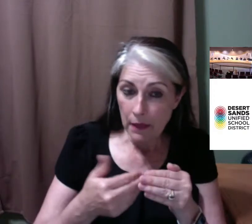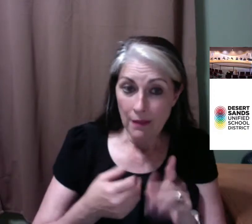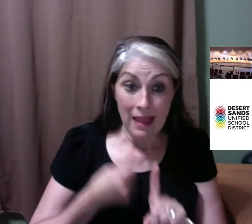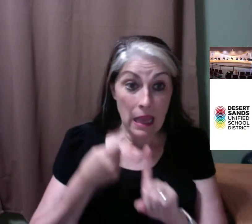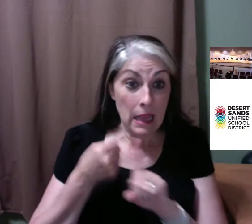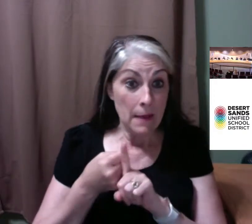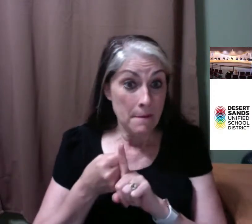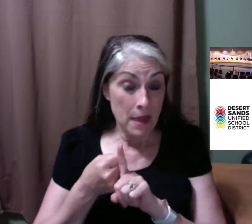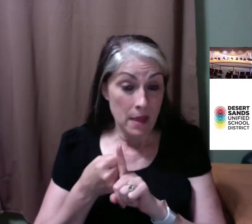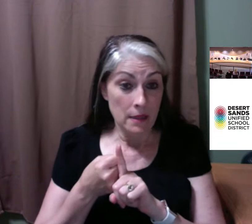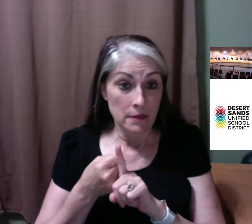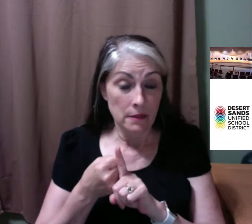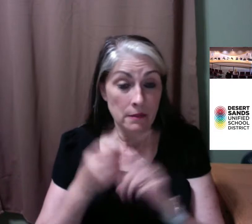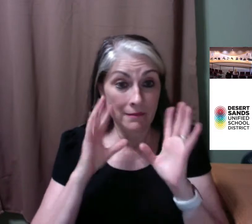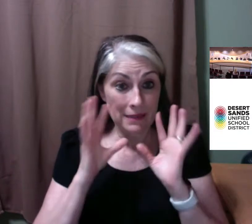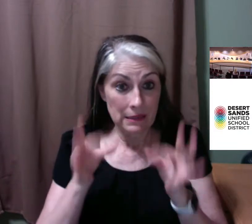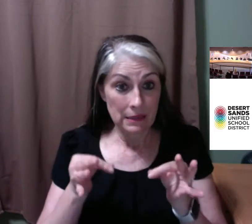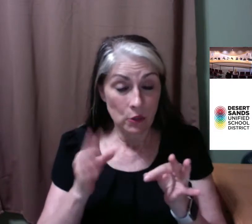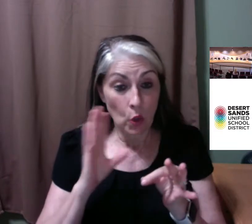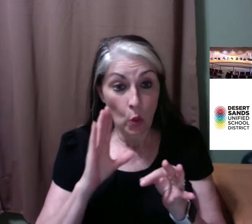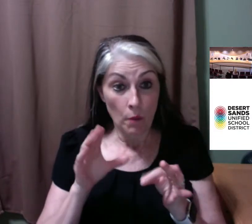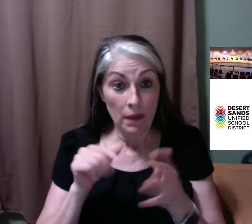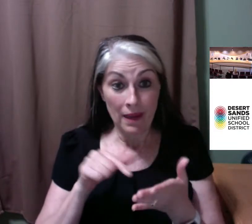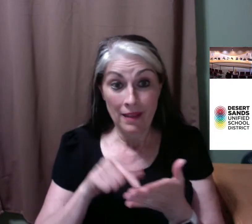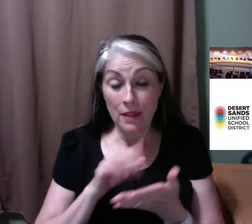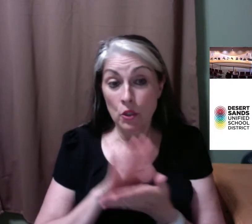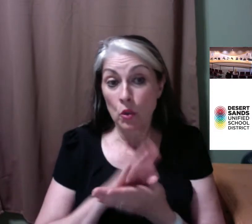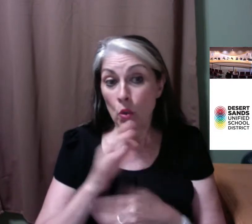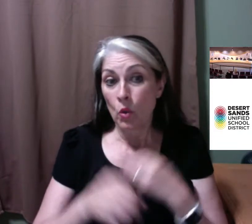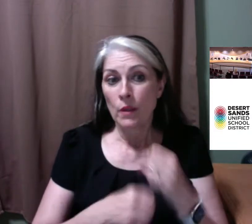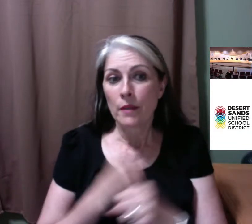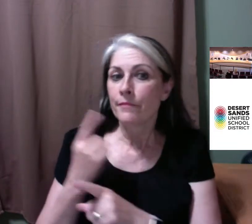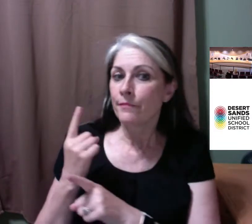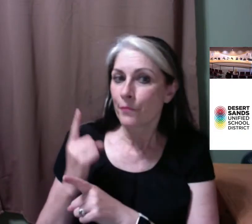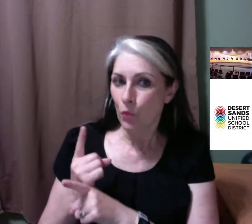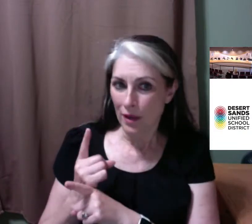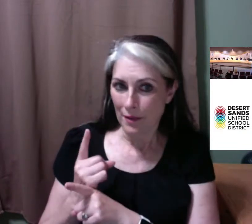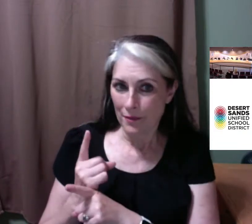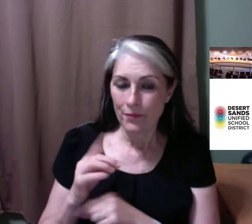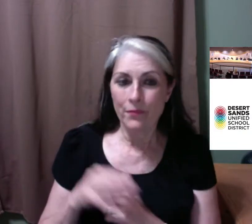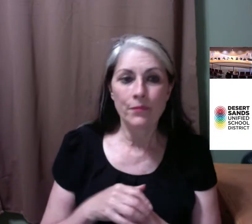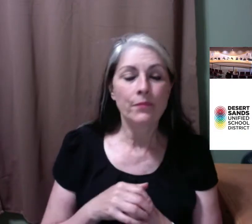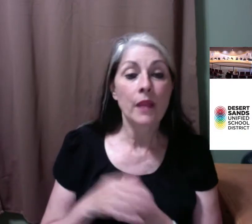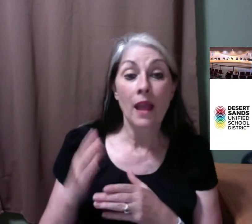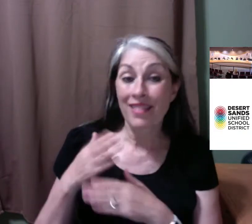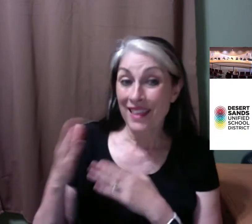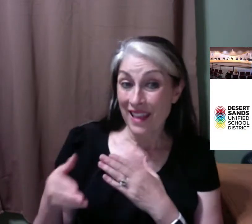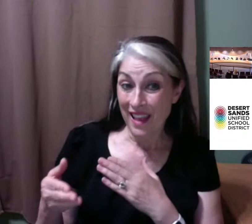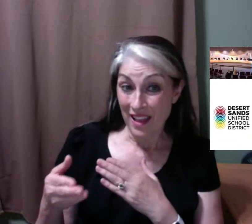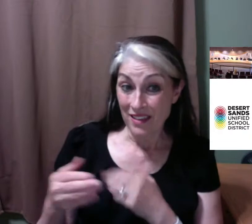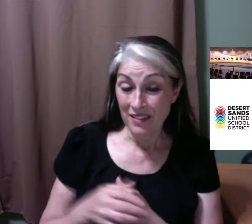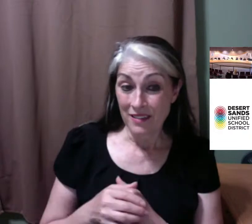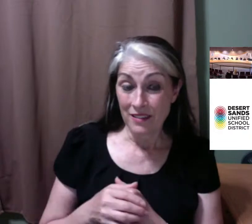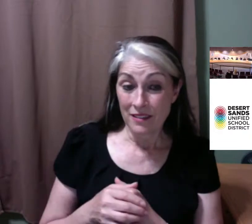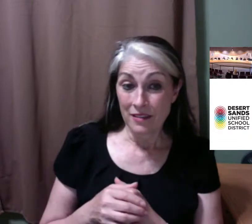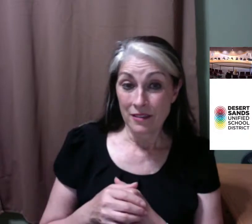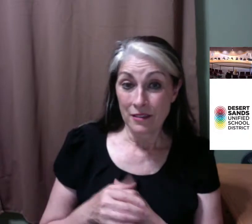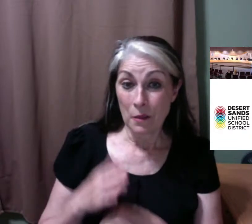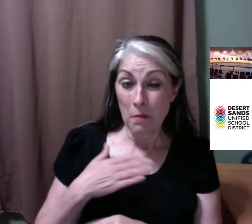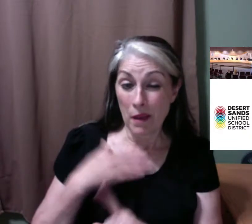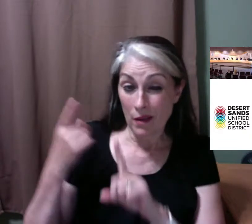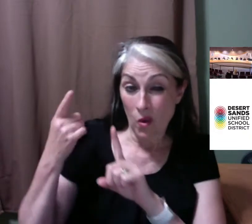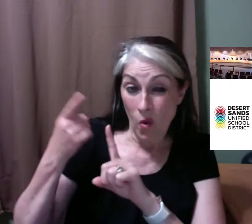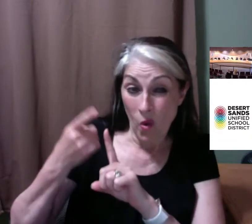impacts decisions we'll have to make this school year. That's correct. And so at the end of the day, my goal